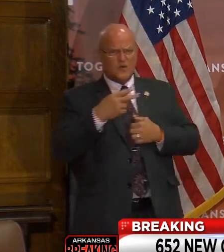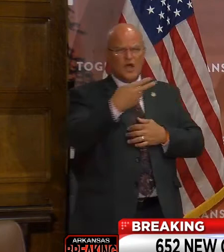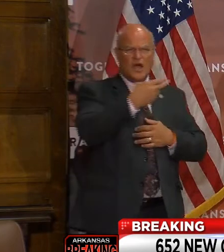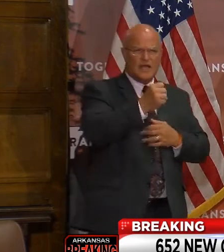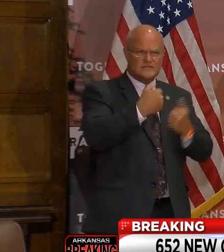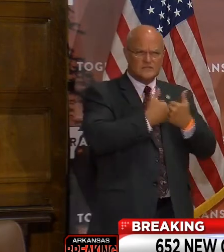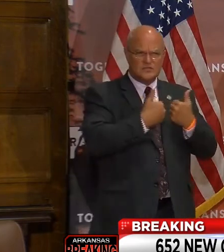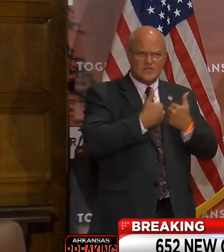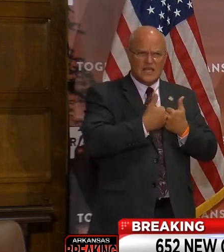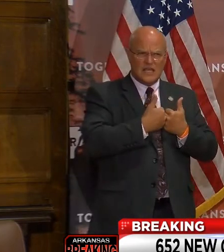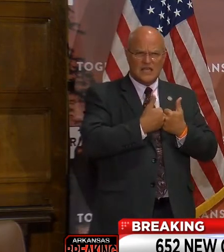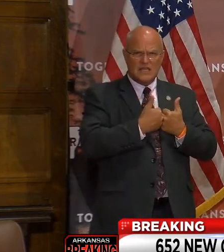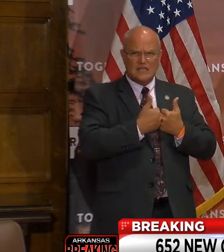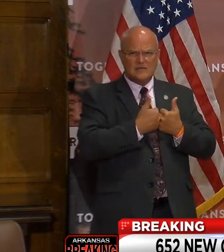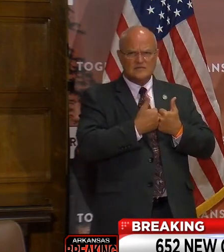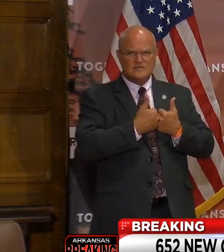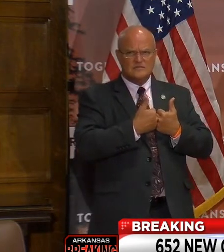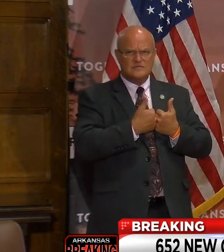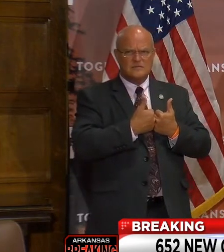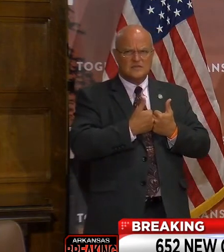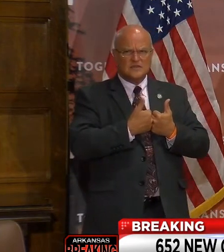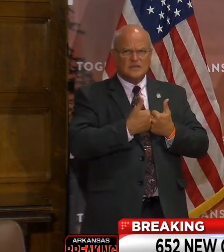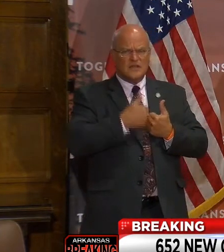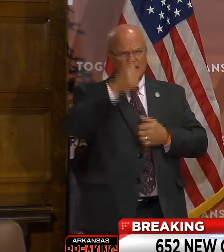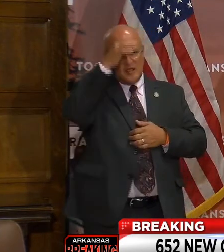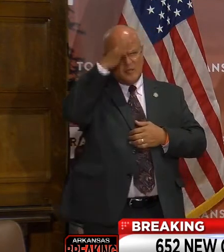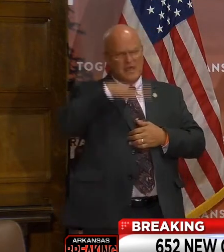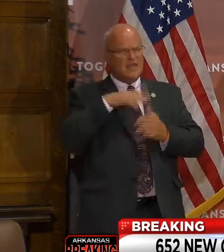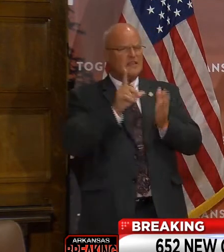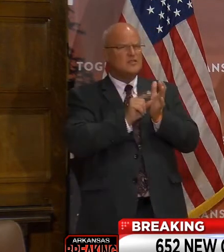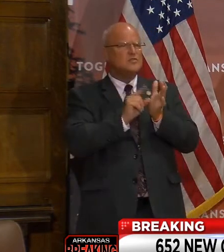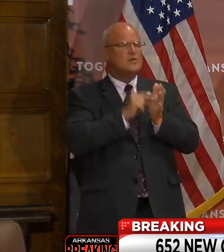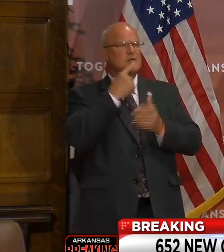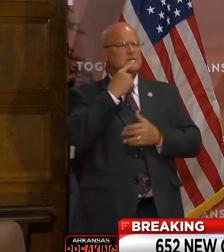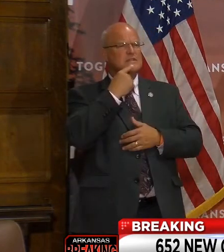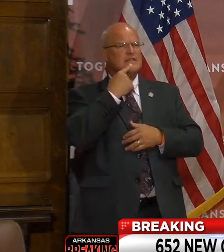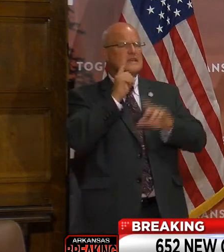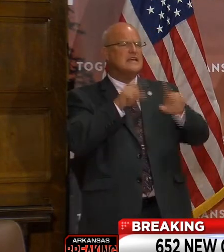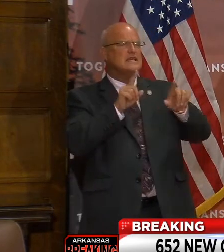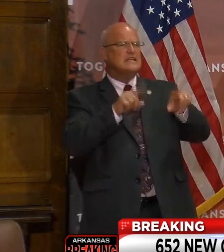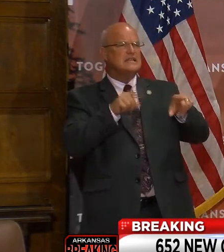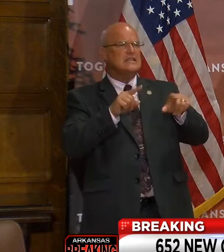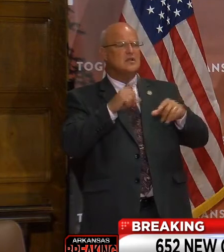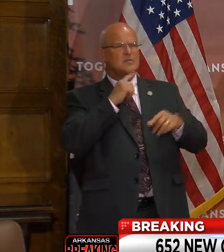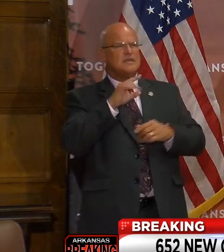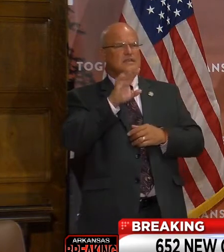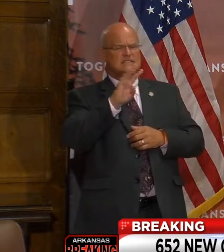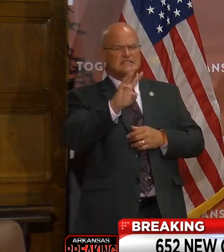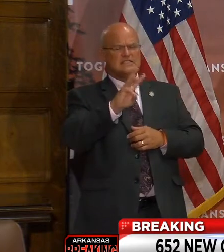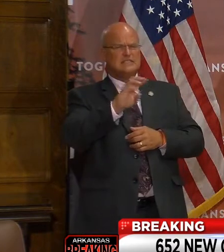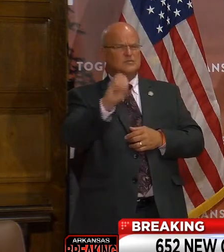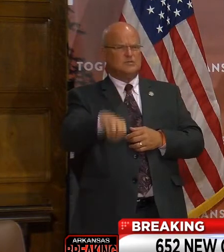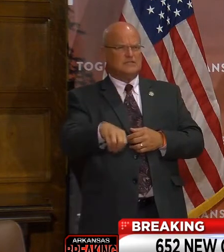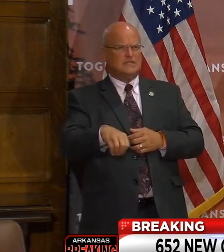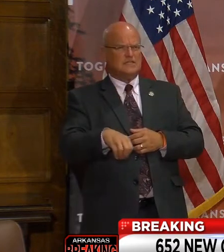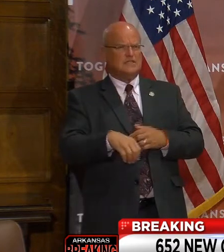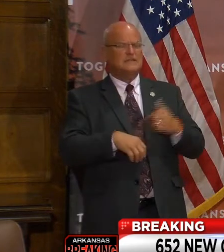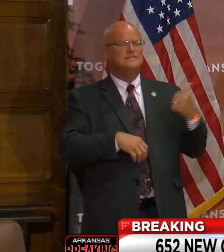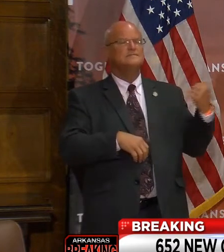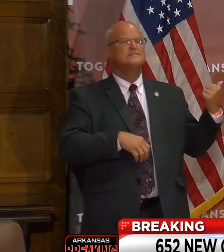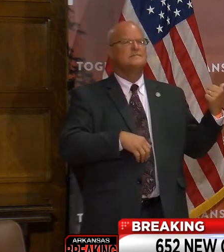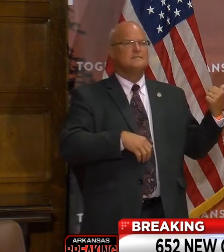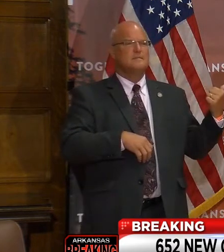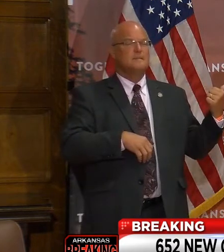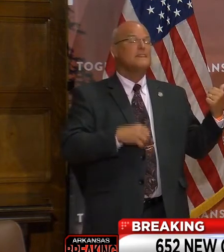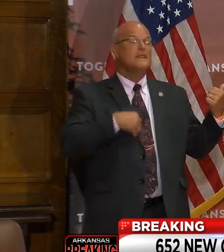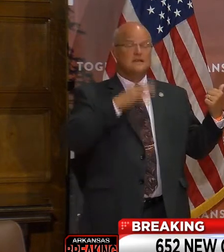school games, because there was a guy that was quoted in the paper the other day saying the attendance threshold would be 66%.